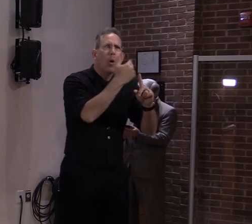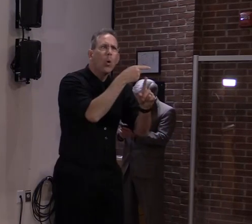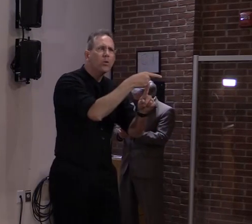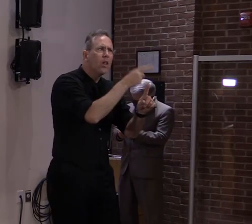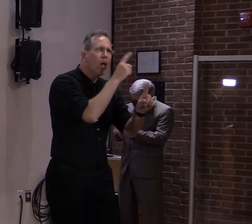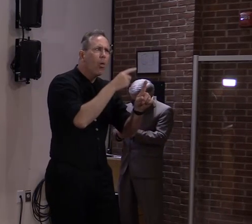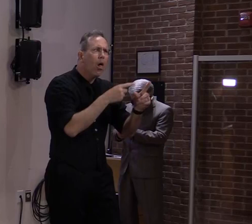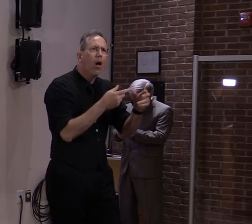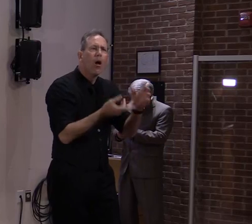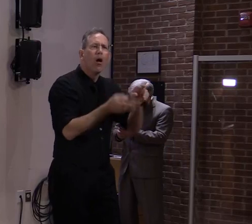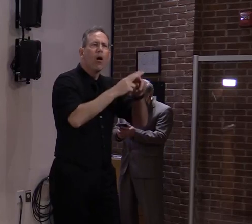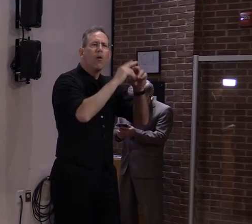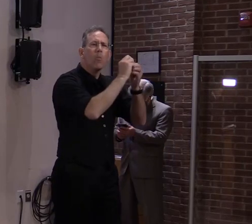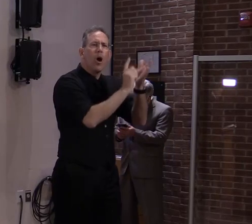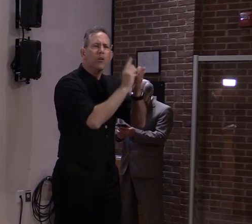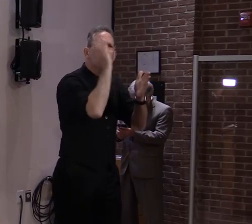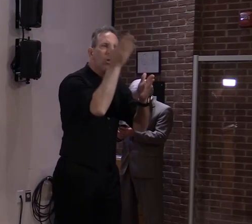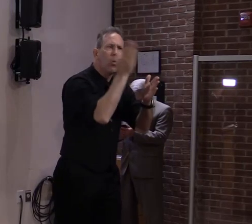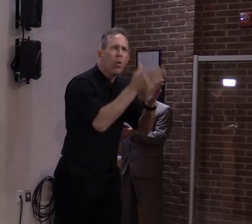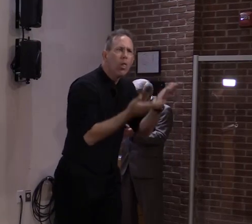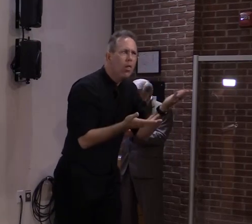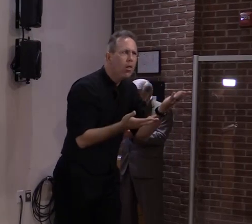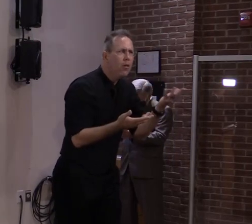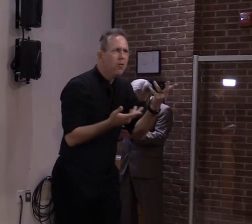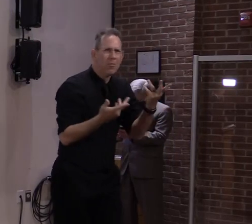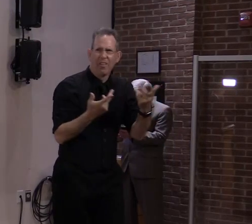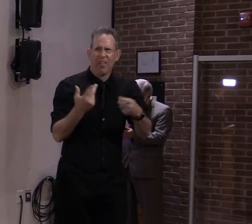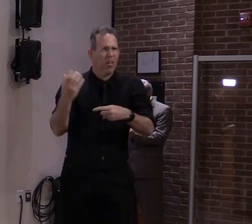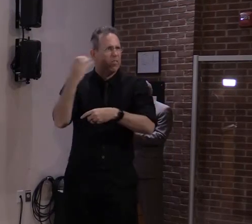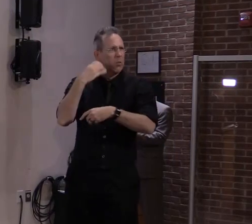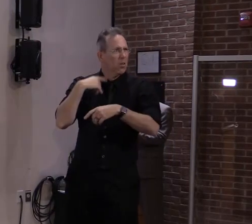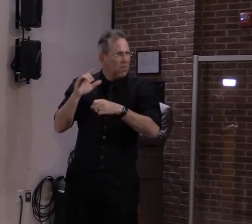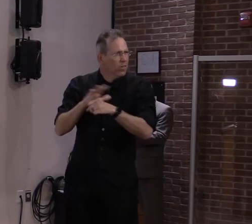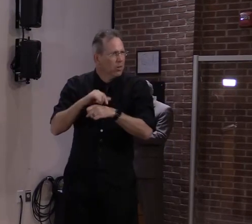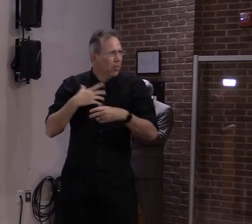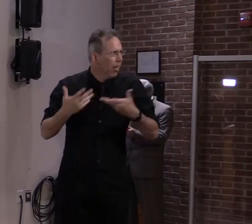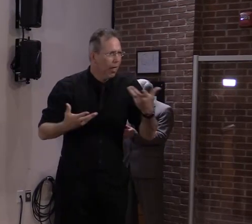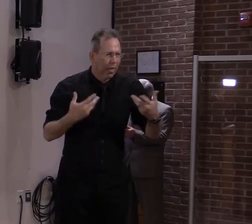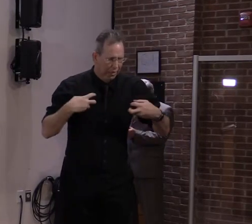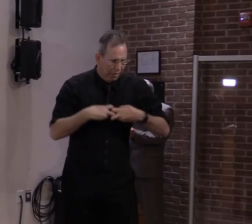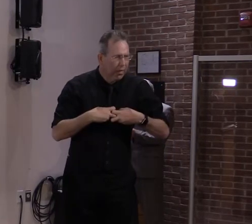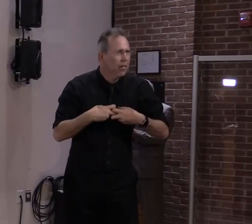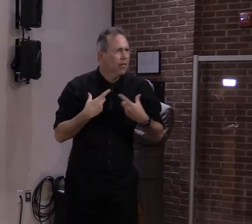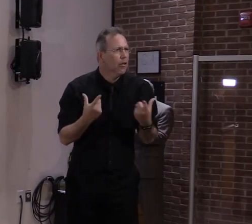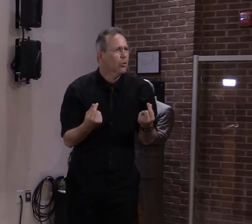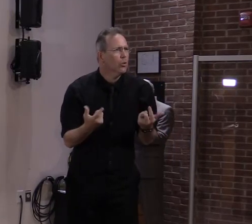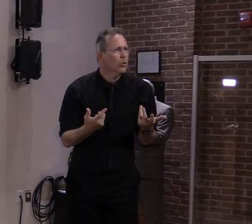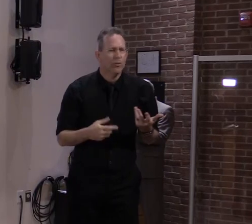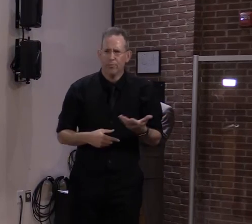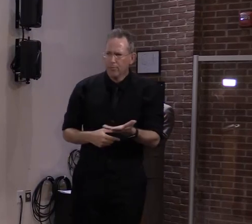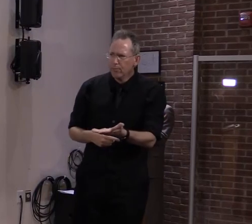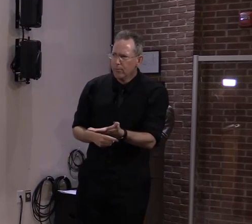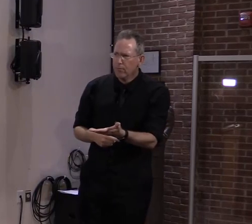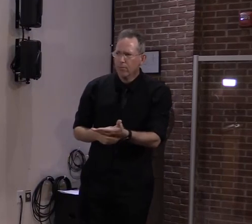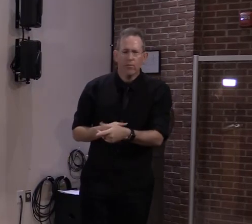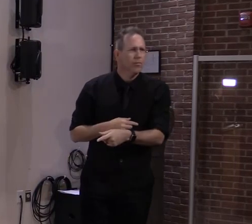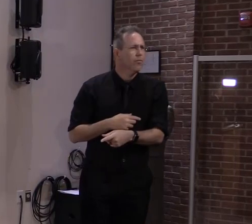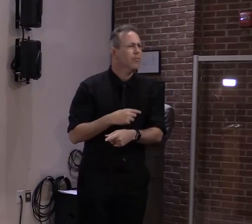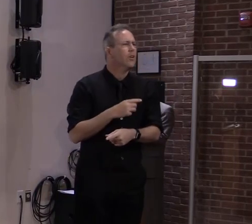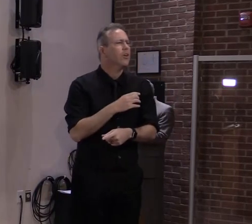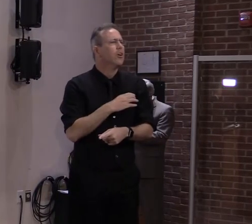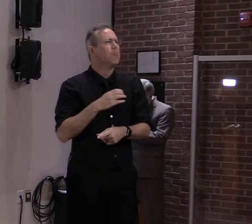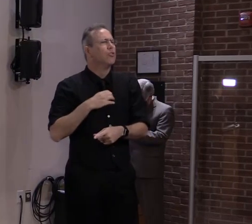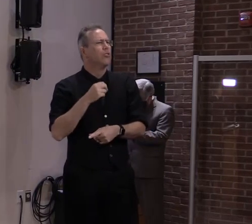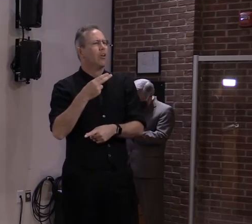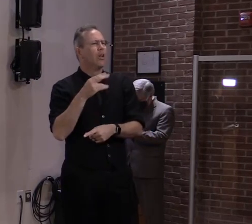Commissioner Harrington. Governor, I'm happy to answer that. So we certainly don't expect anyone to have to give up